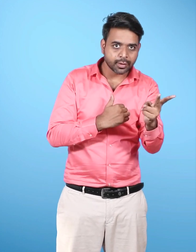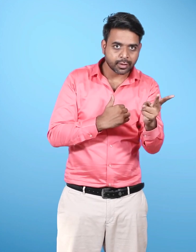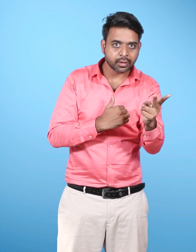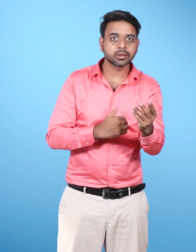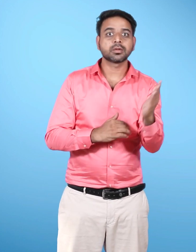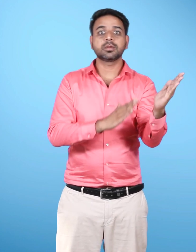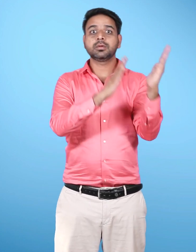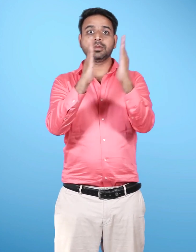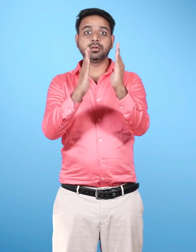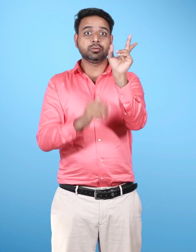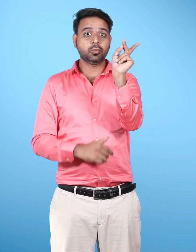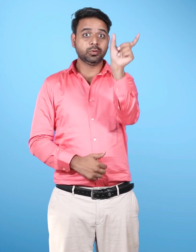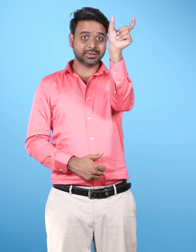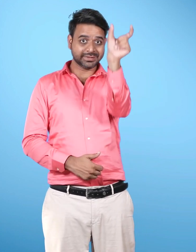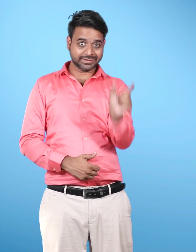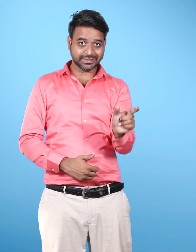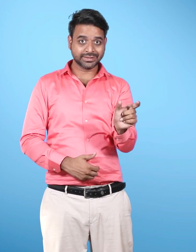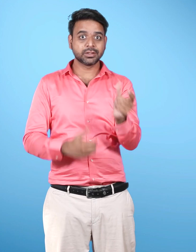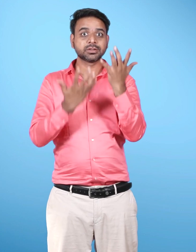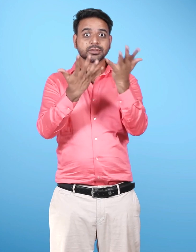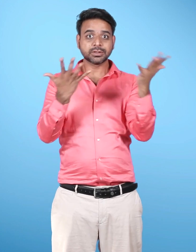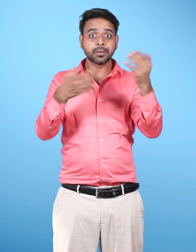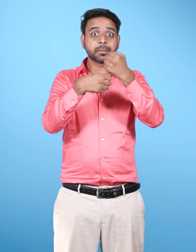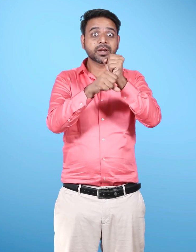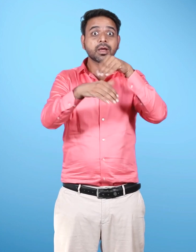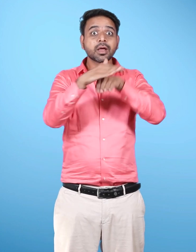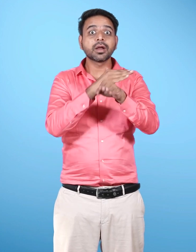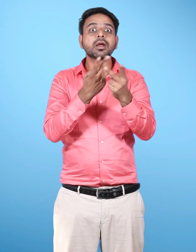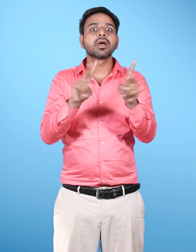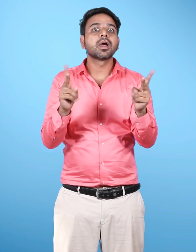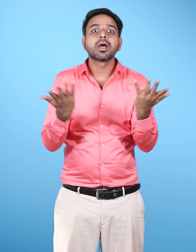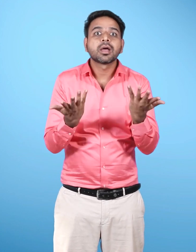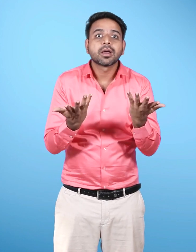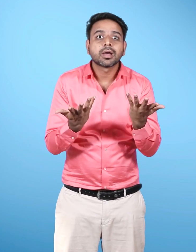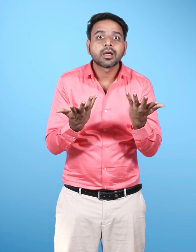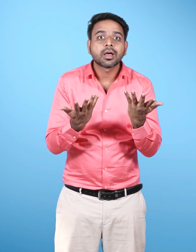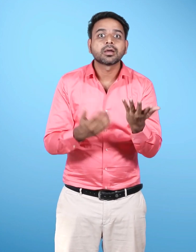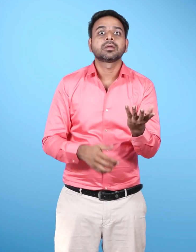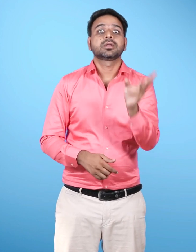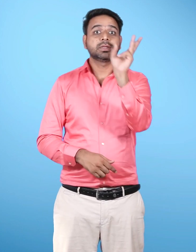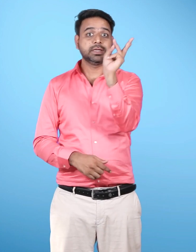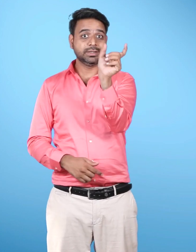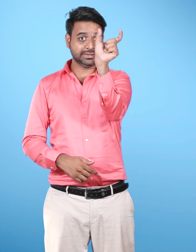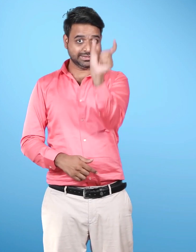for material it is made of, and the third one is for bulb glows, yes or